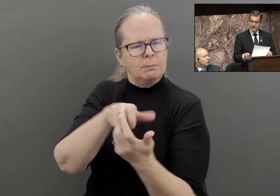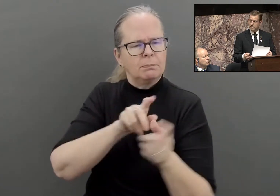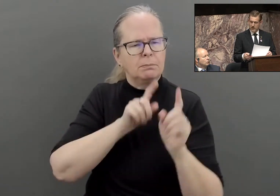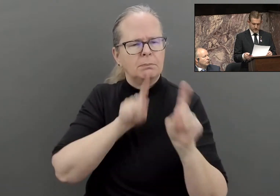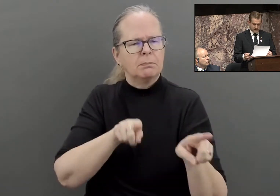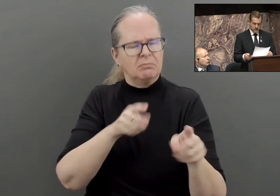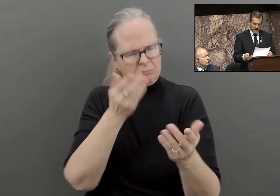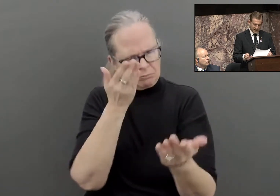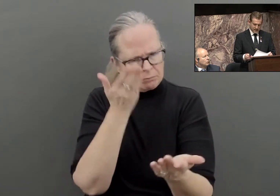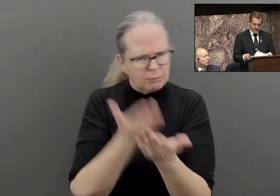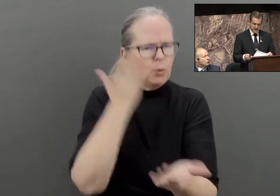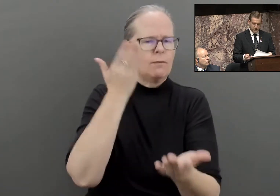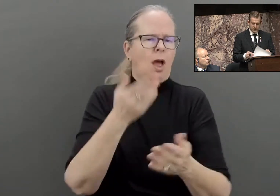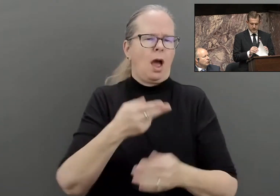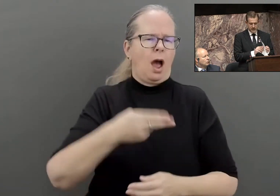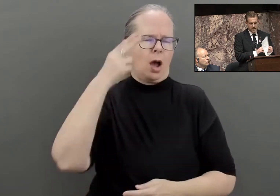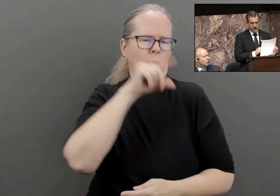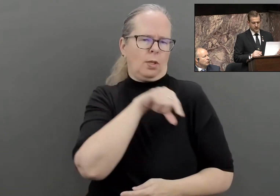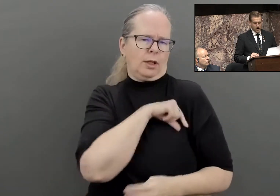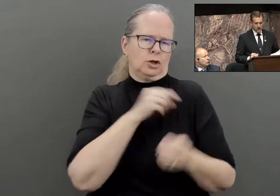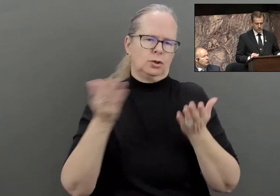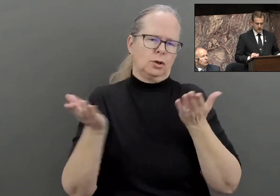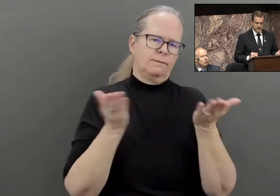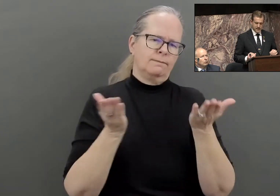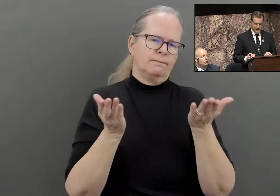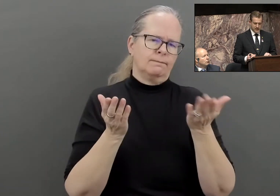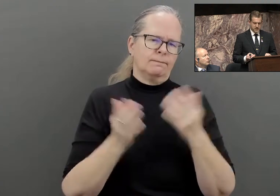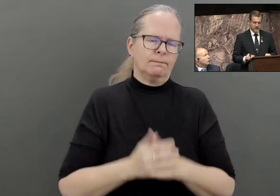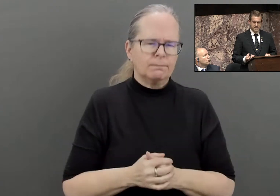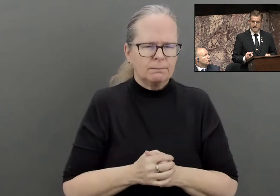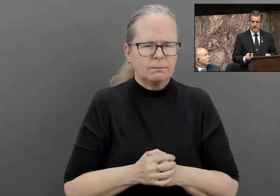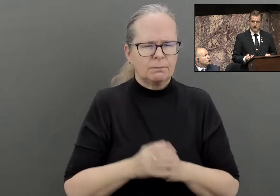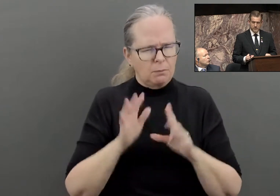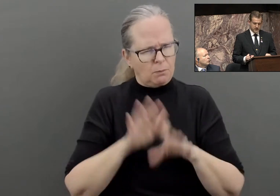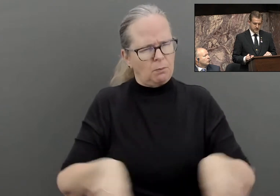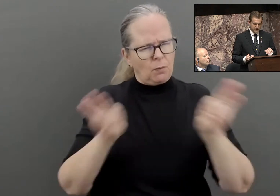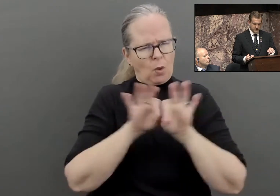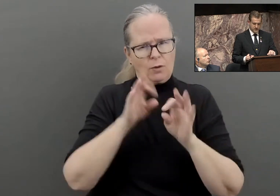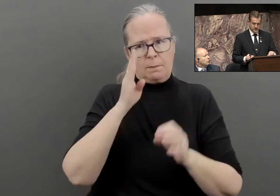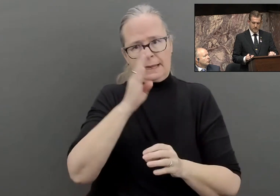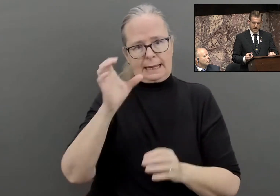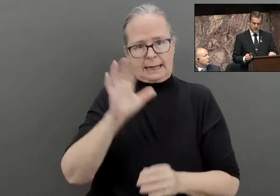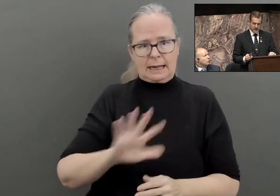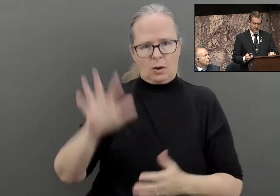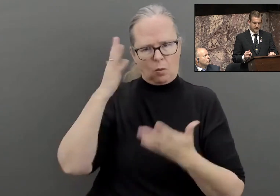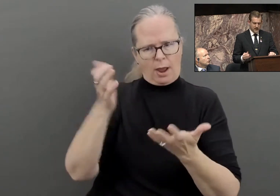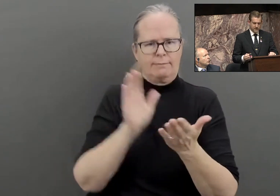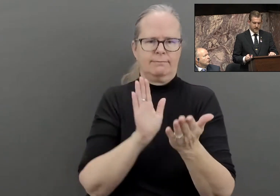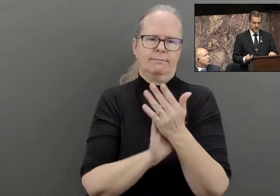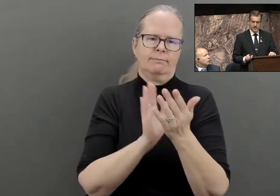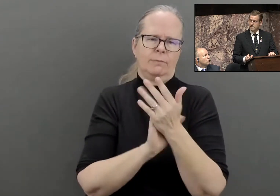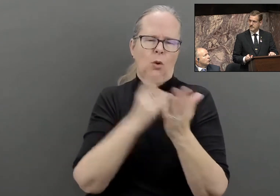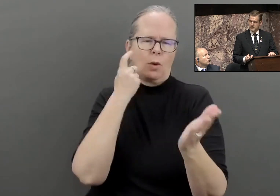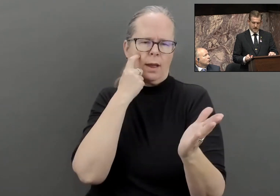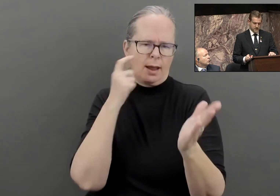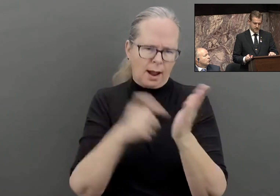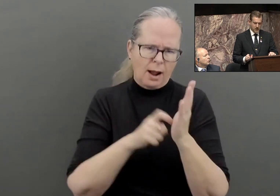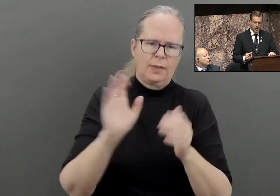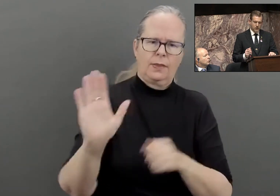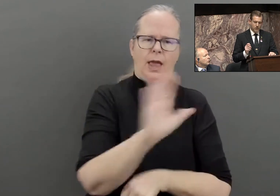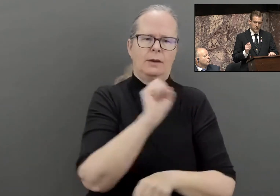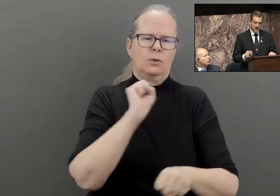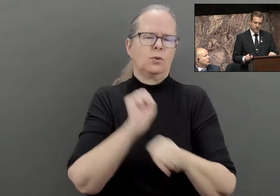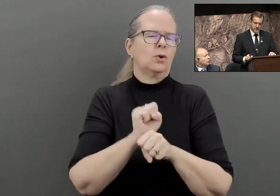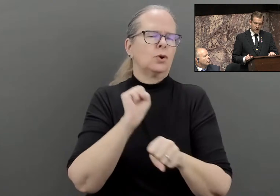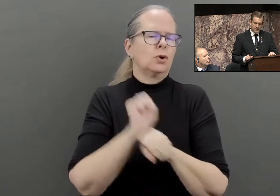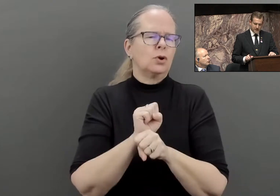we, as a province, recognize and appreciate the hard work, dedication, and skill of our police officers, paramedics, firefighters, and dispatchers